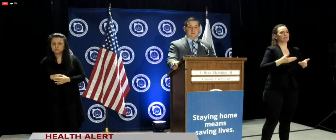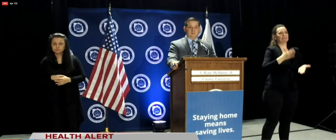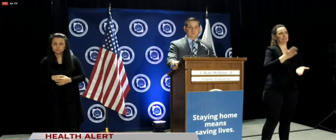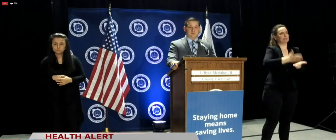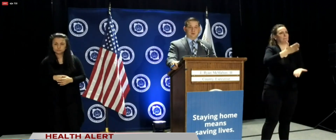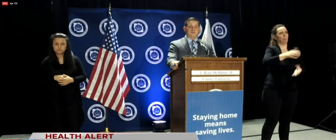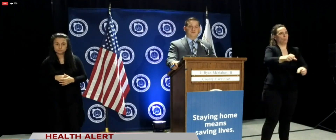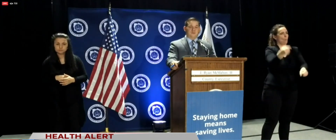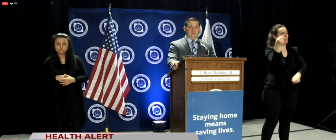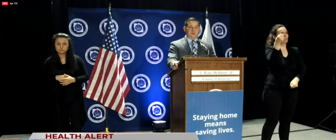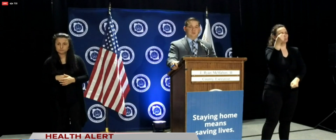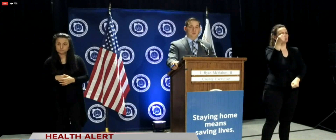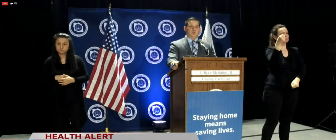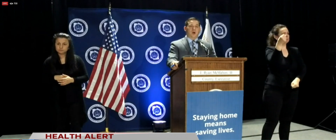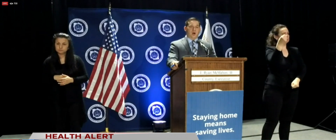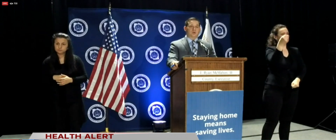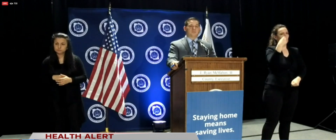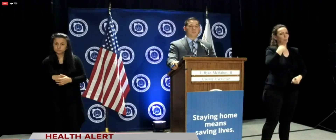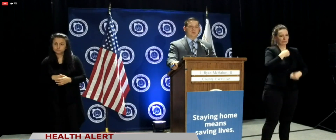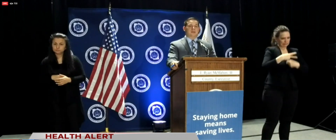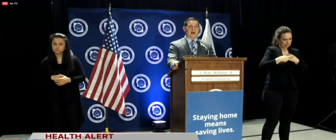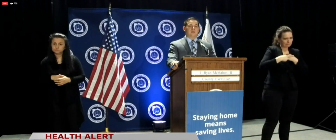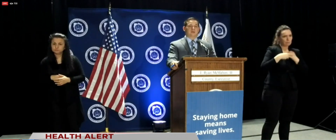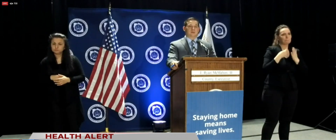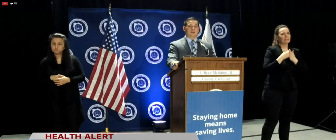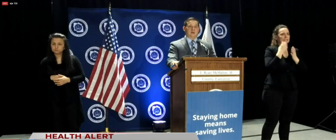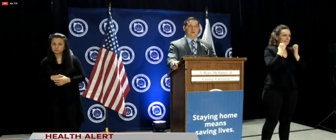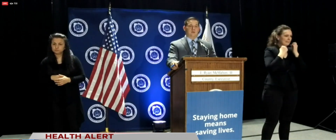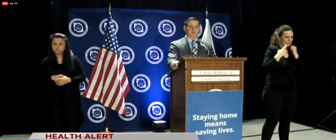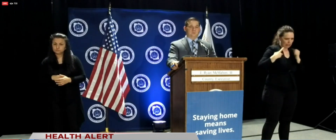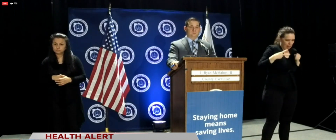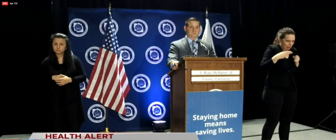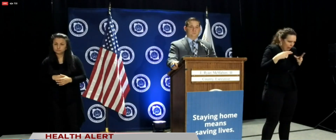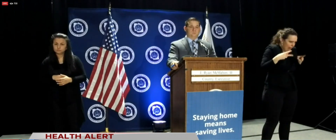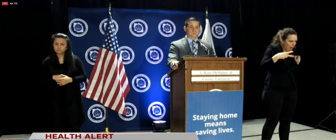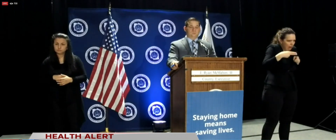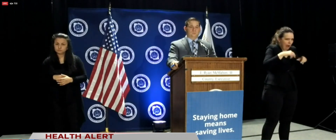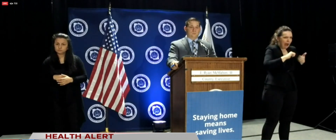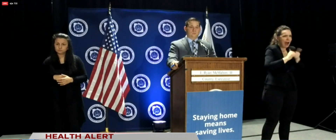deficit of $50 to $100 million in county government.